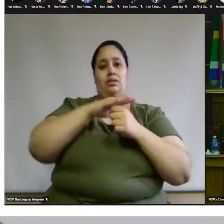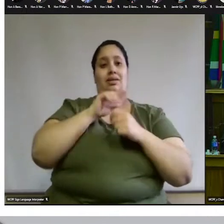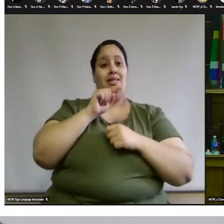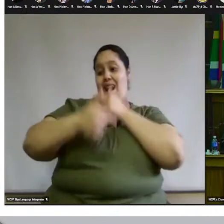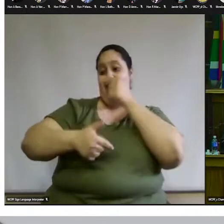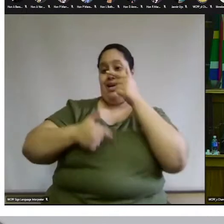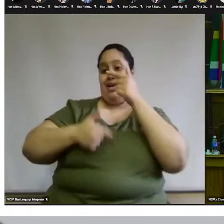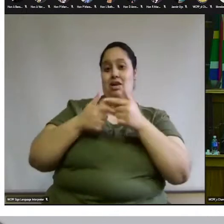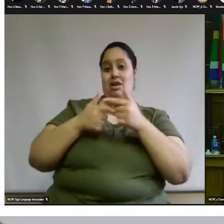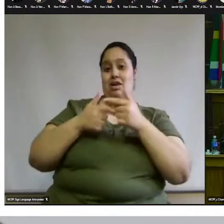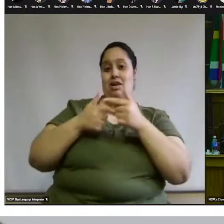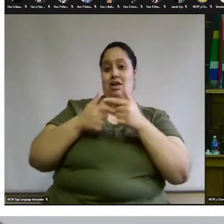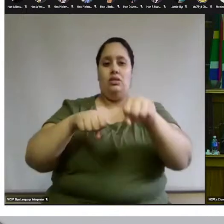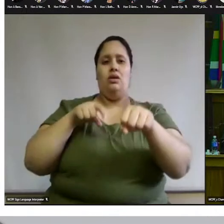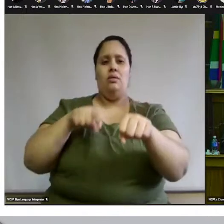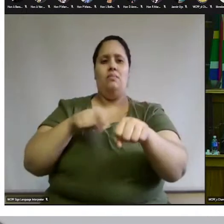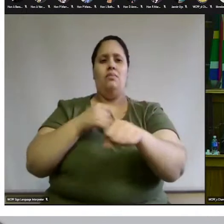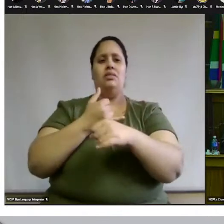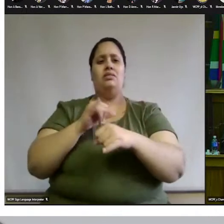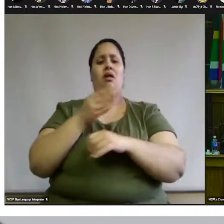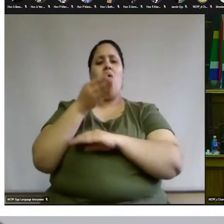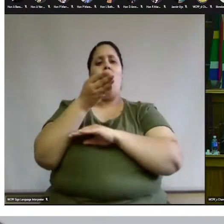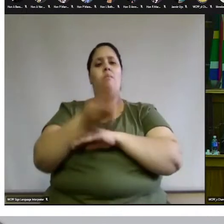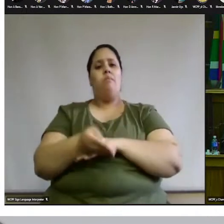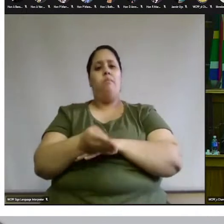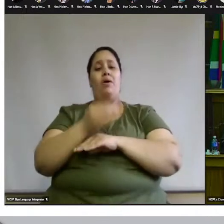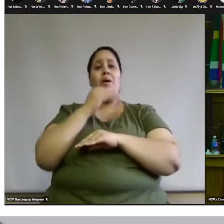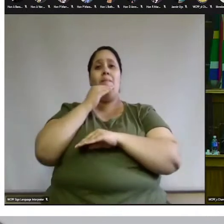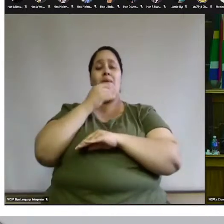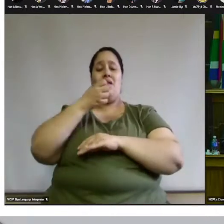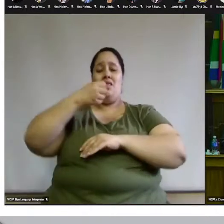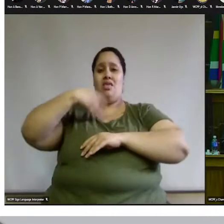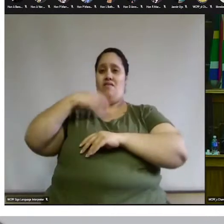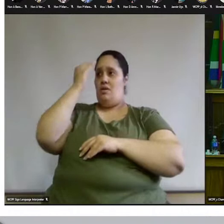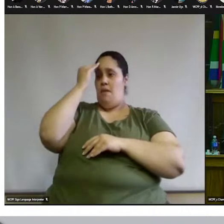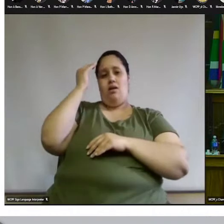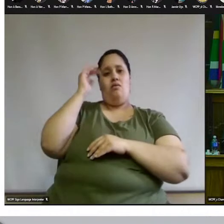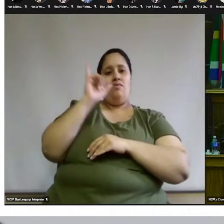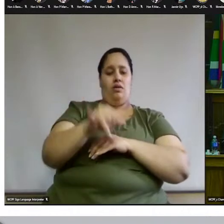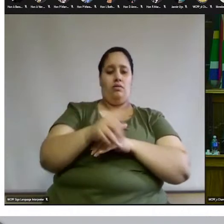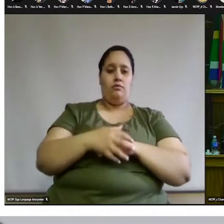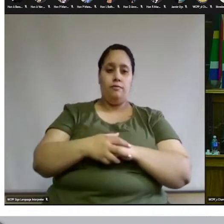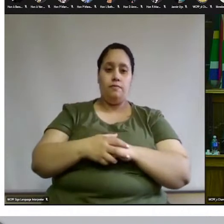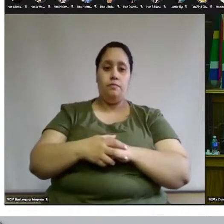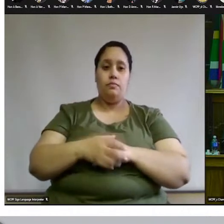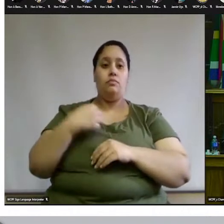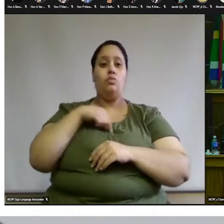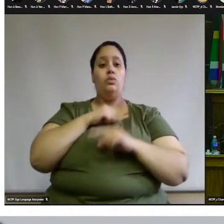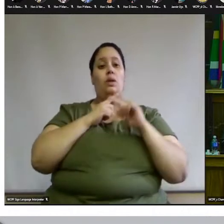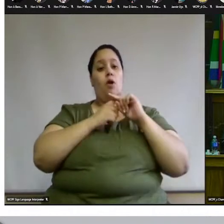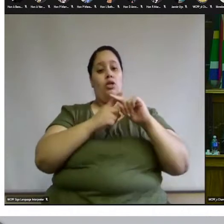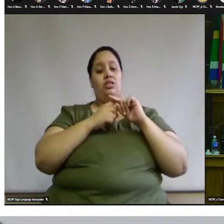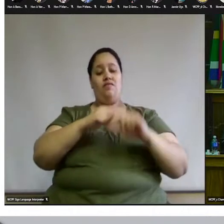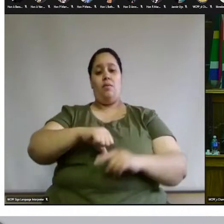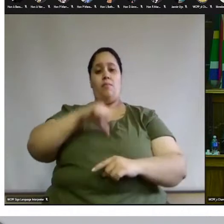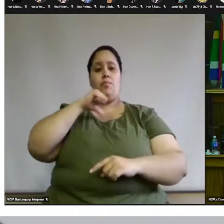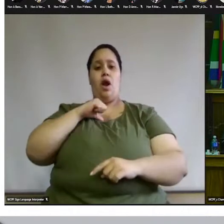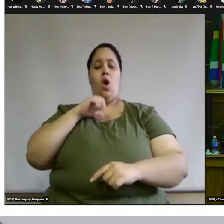colonialism remains a stark reminder in the tourism industry. Our positive and proud history have been